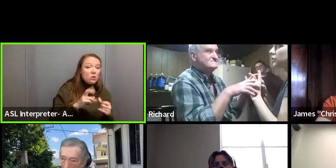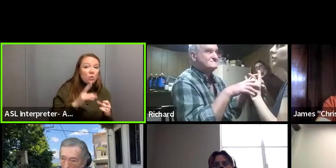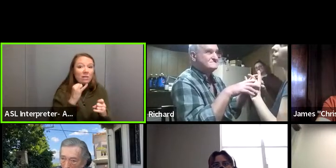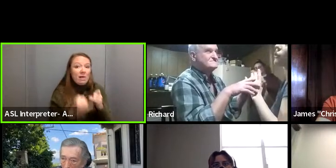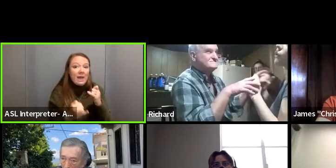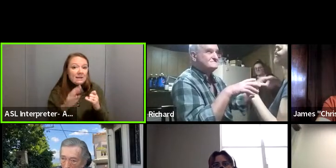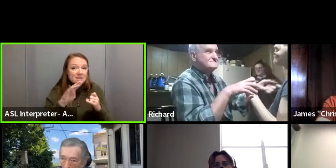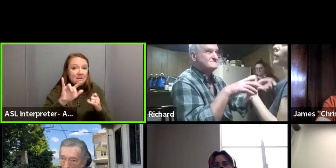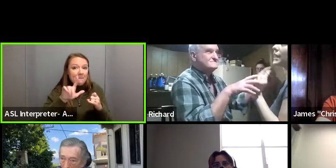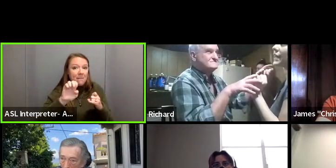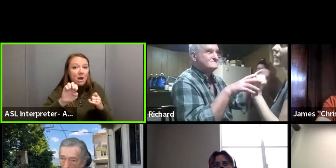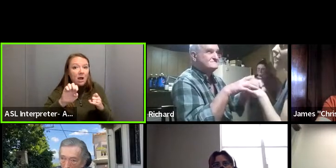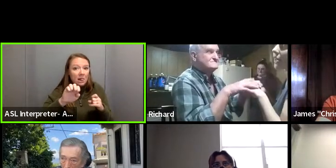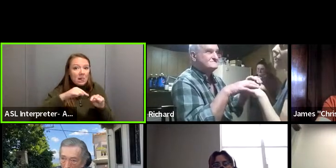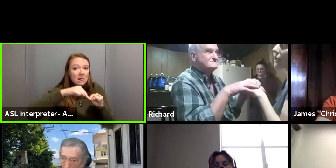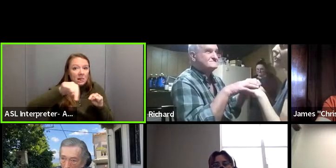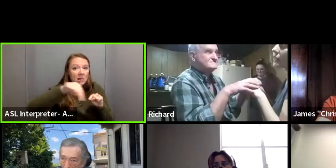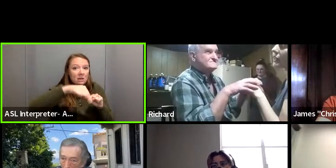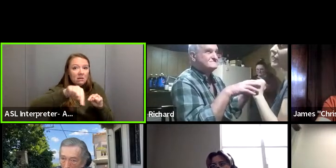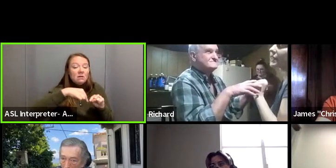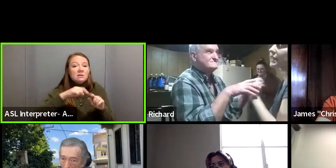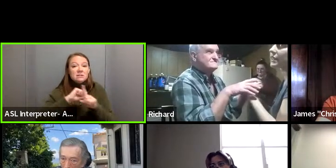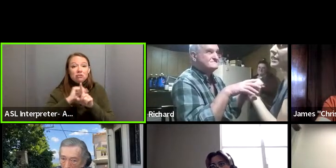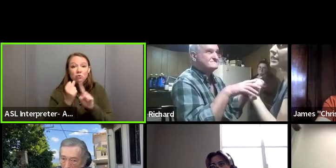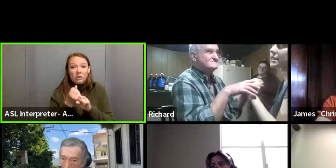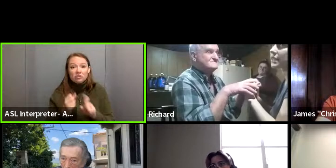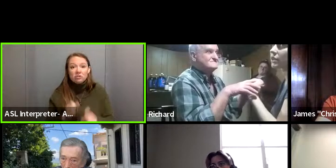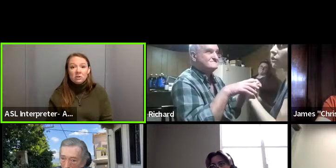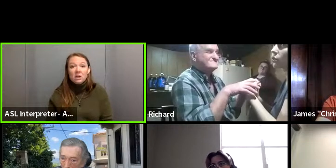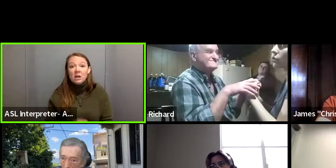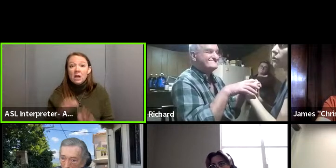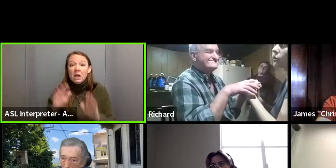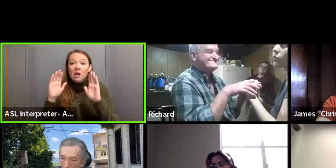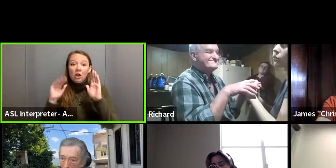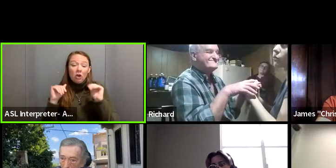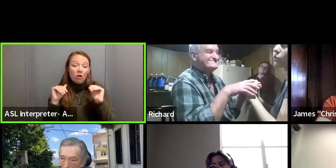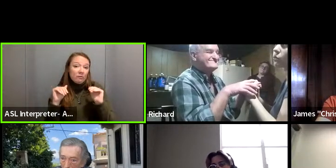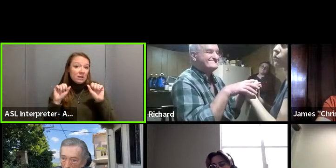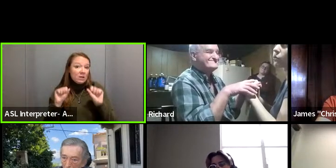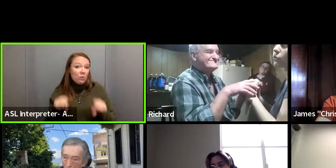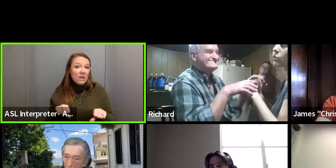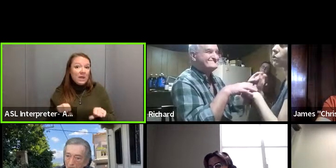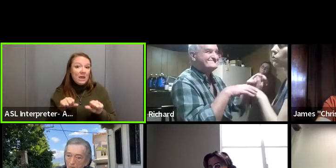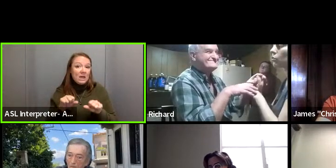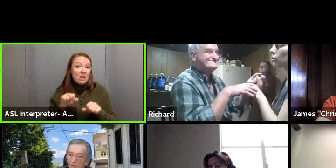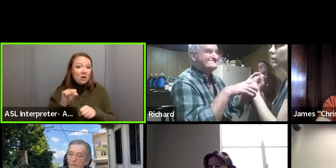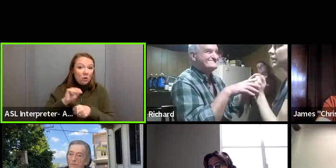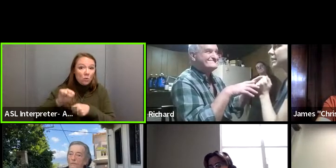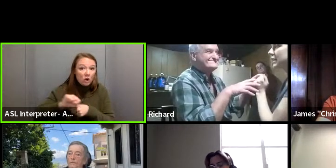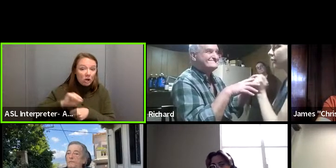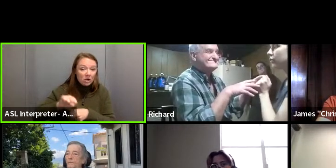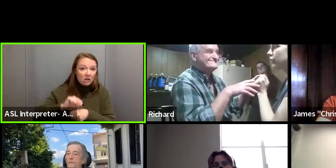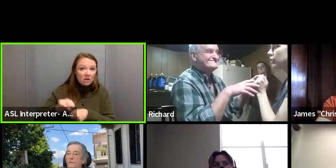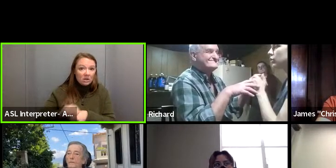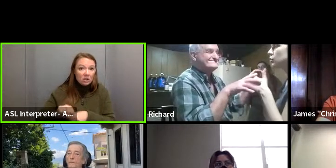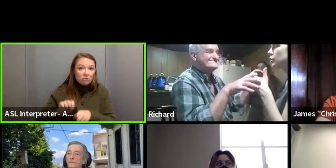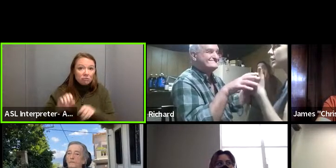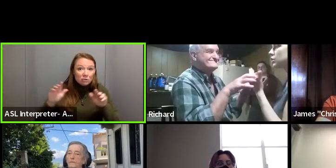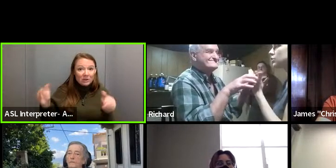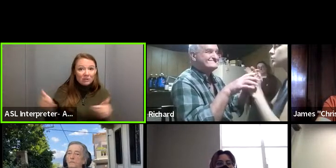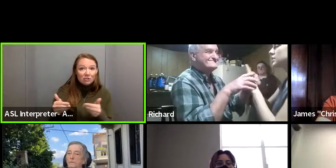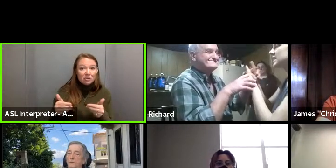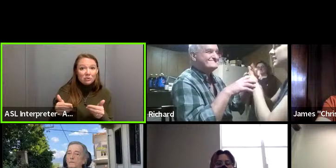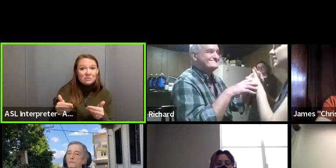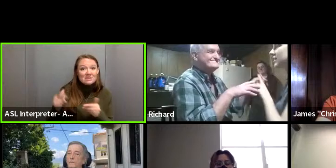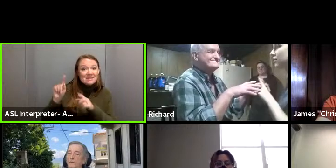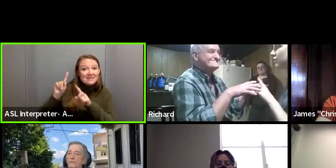can go on to hopefully work to introduce various modes that do